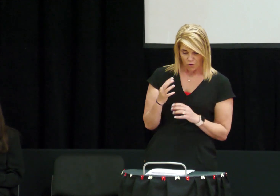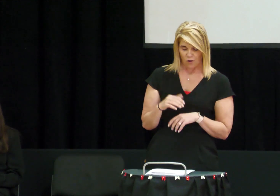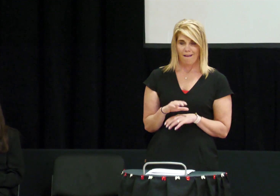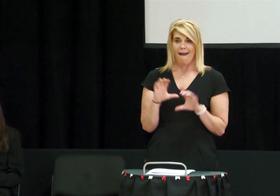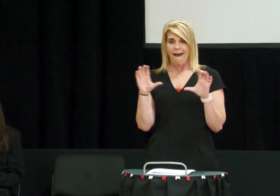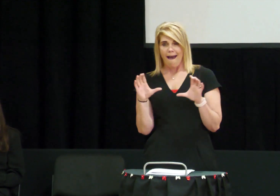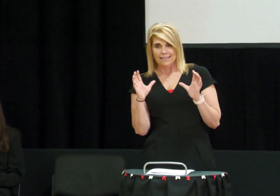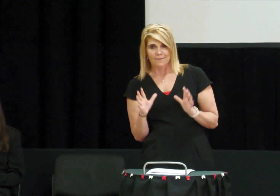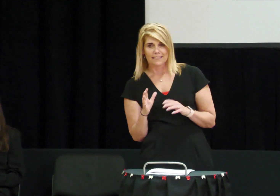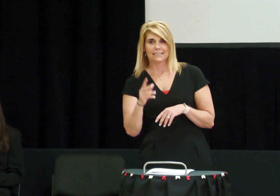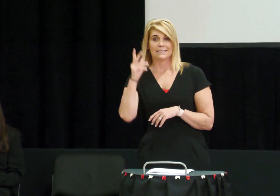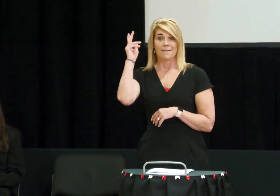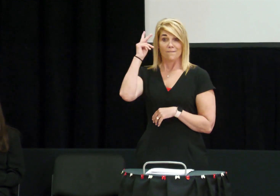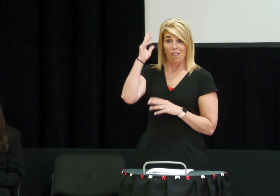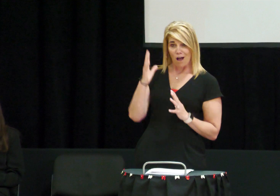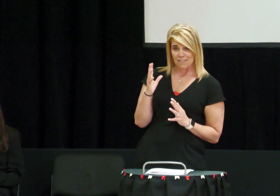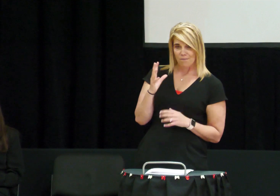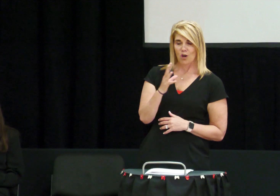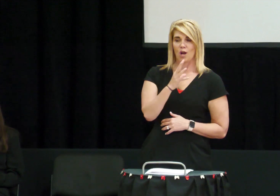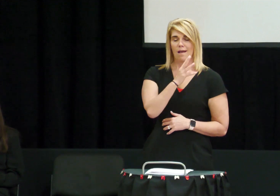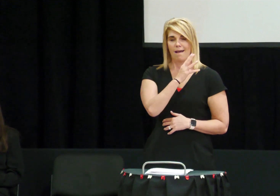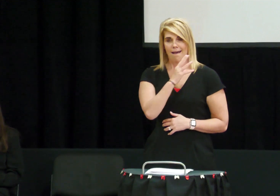He's a filmmaker, activist, philosopher,